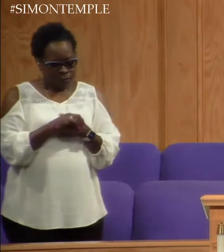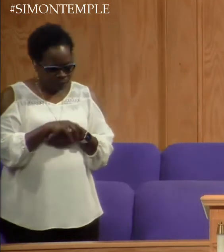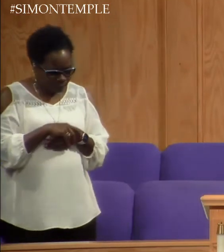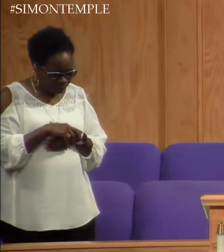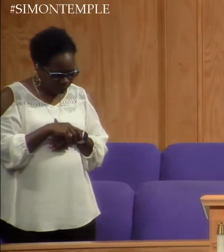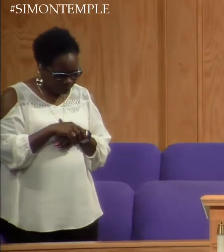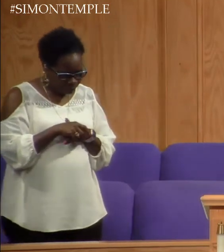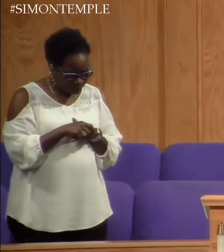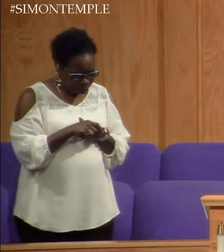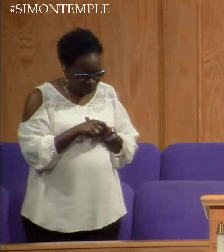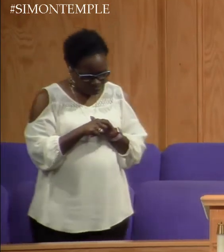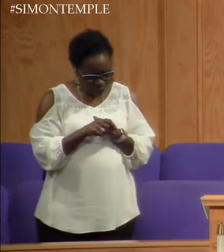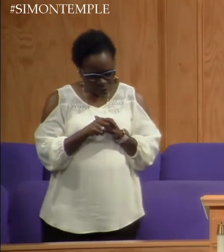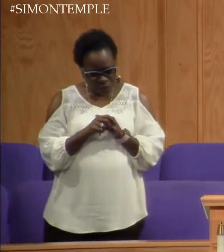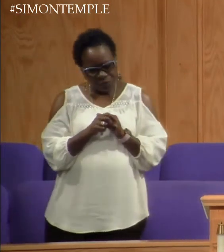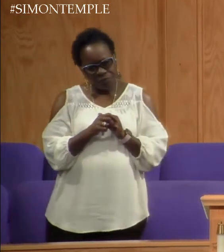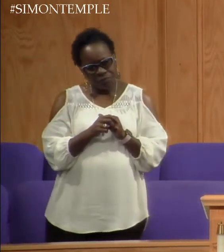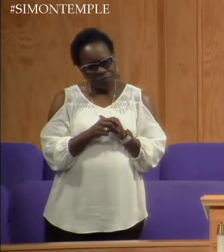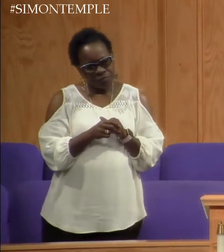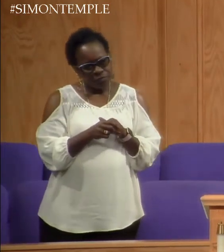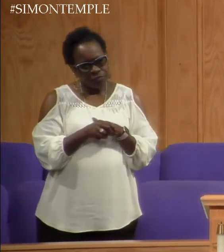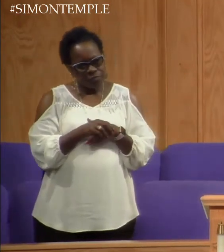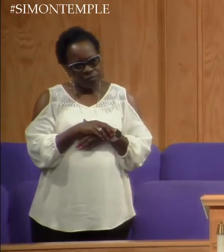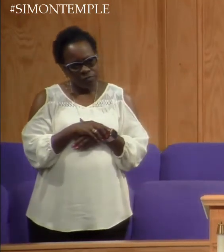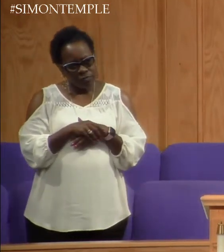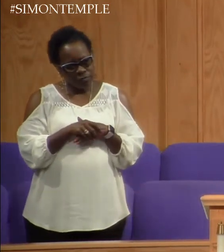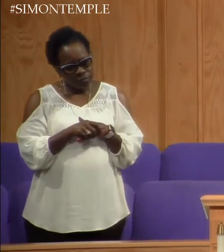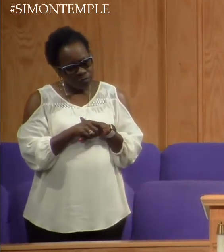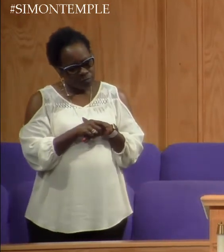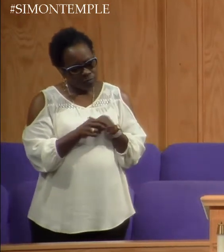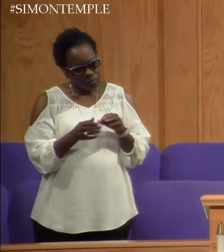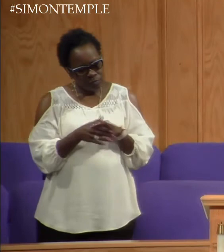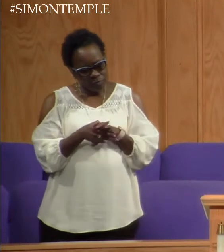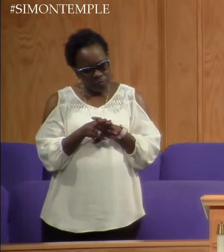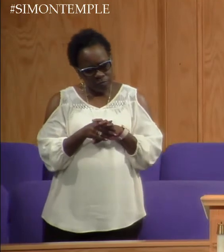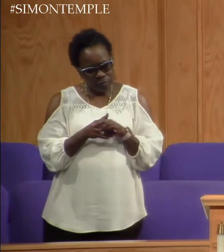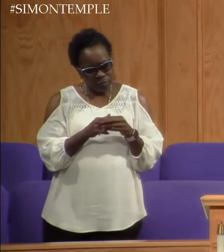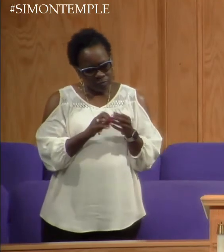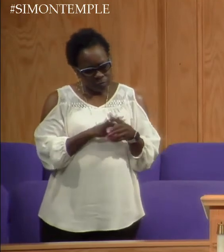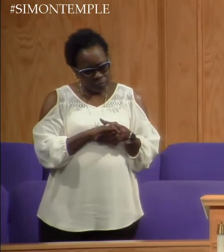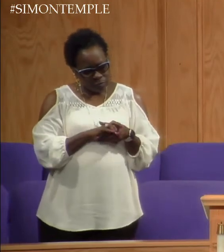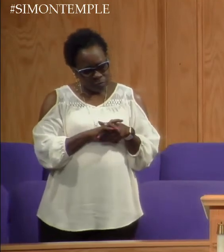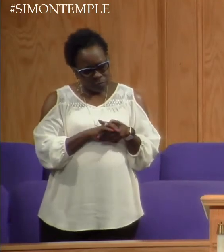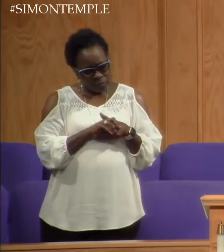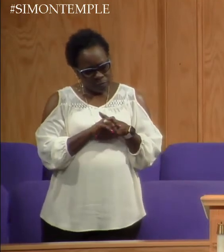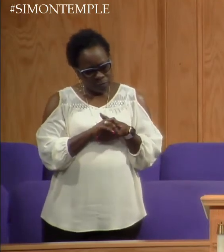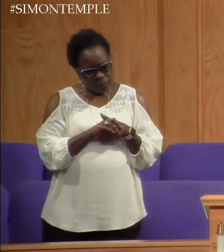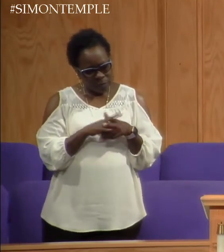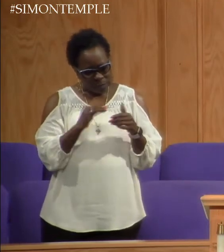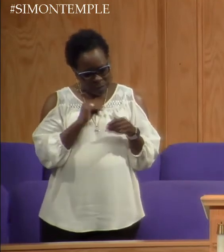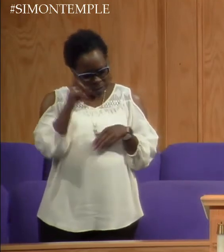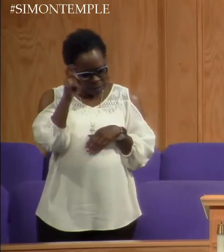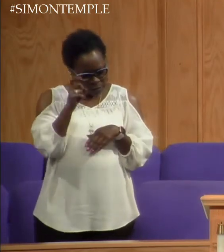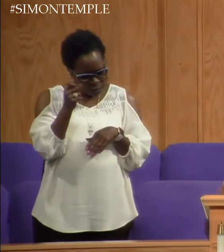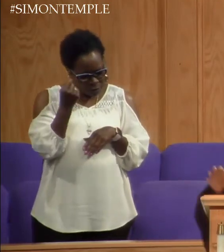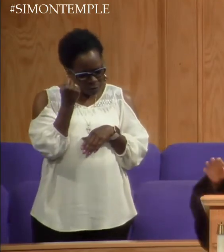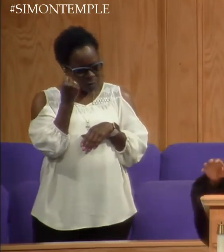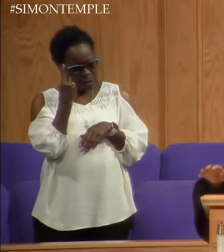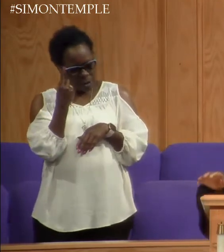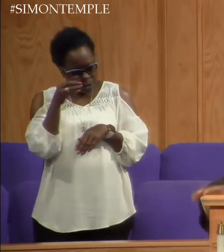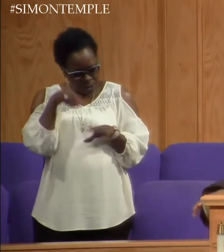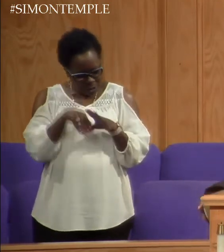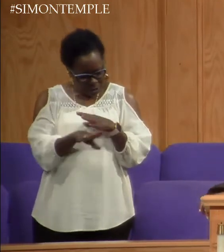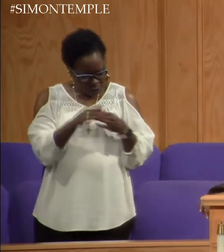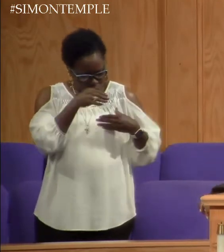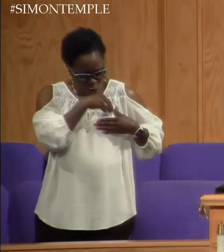or possession by force or influence. Now, I need you to get this way down in your spirit.